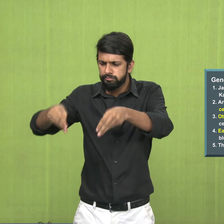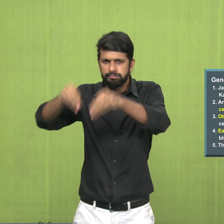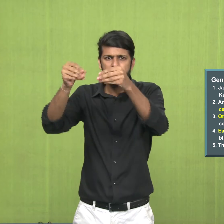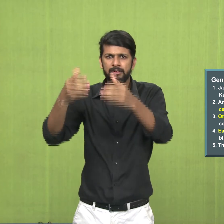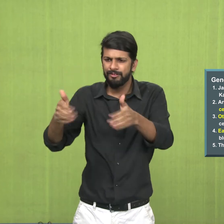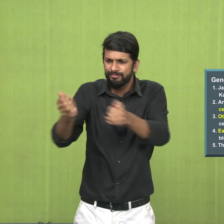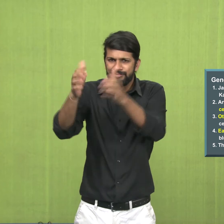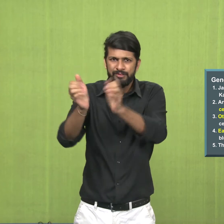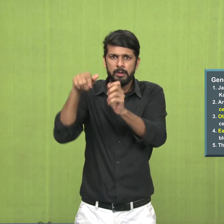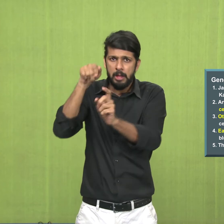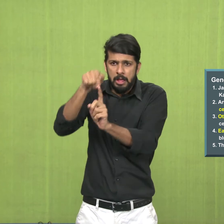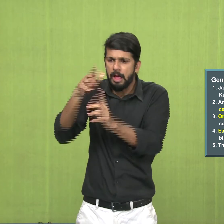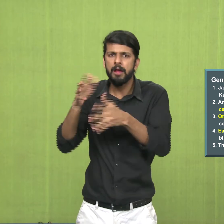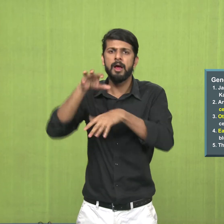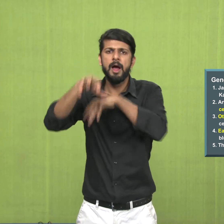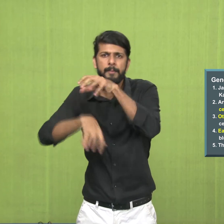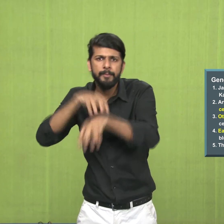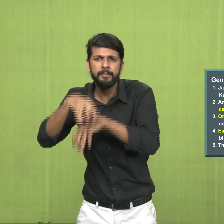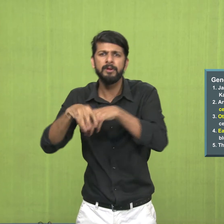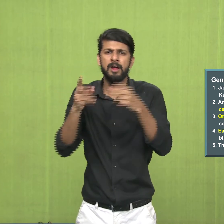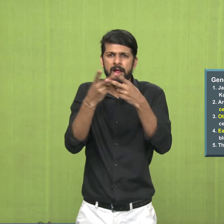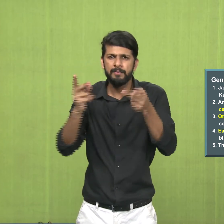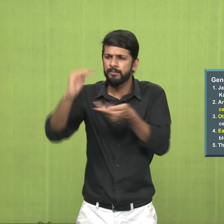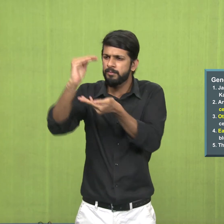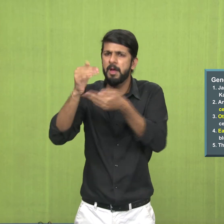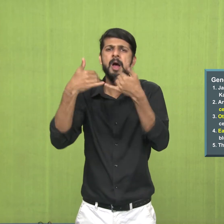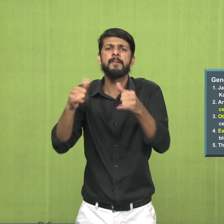and the terracotta toys.